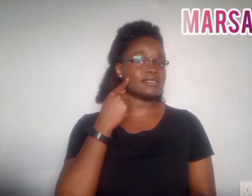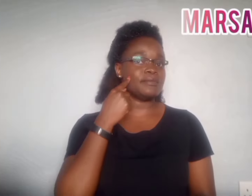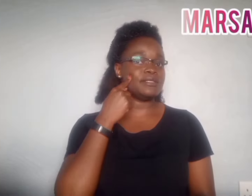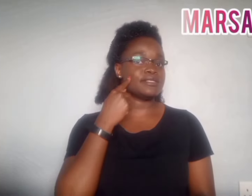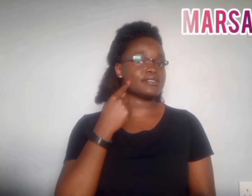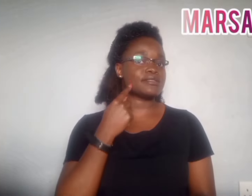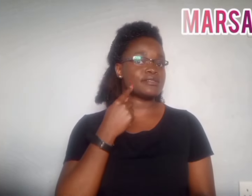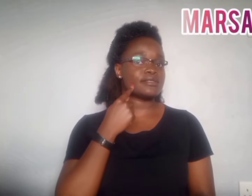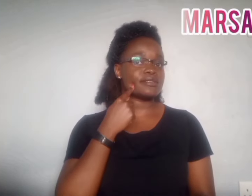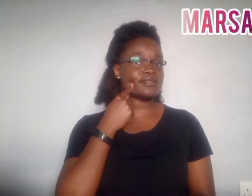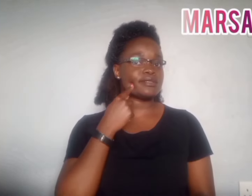Marsabit.